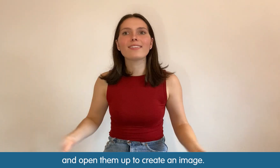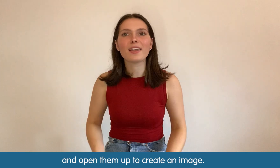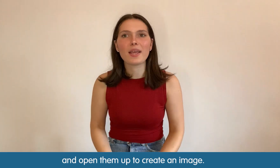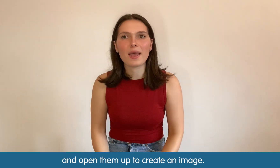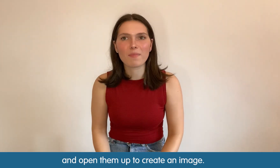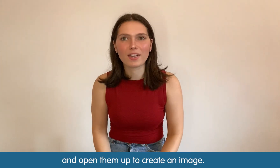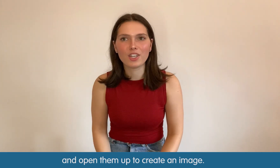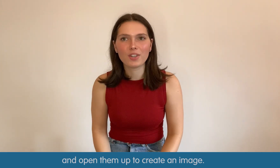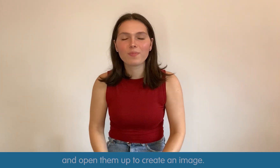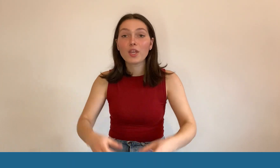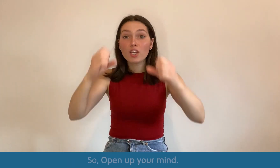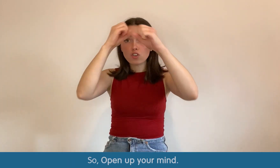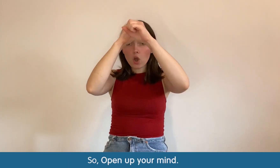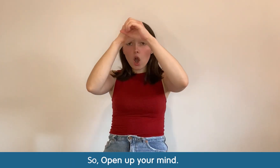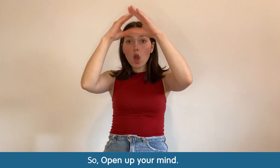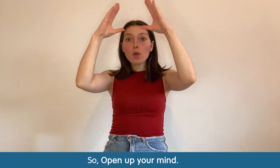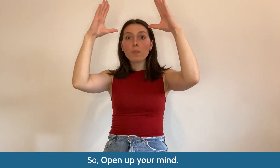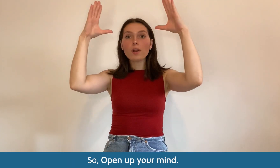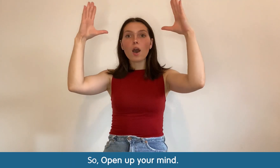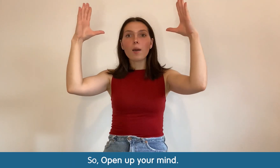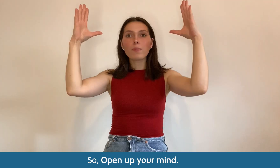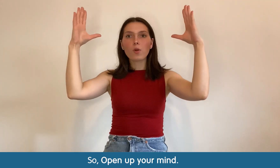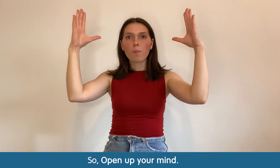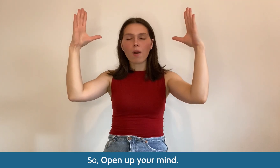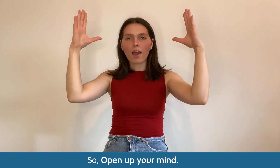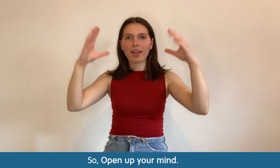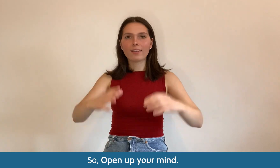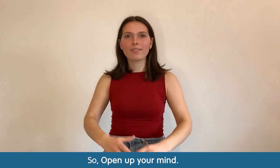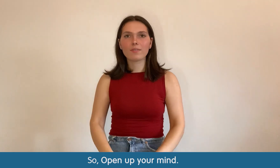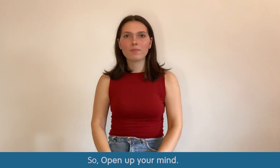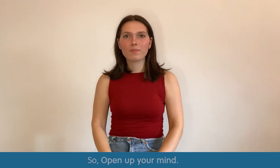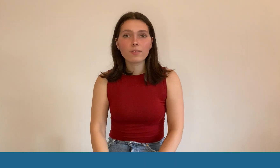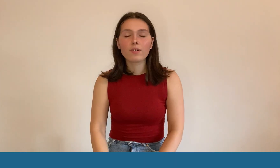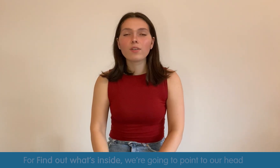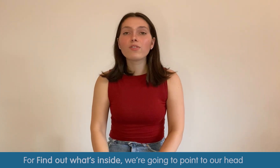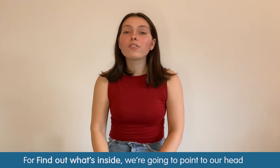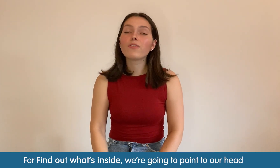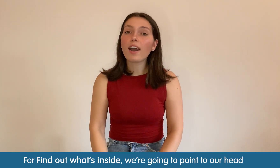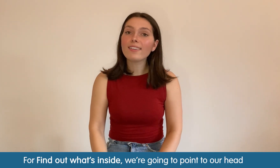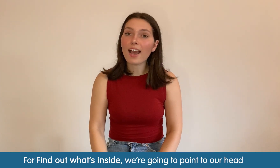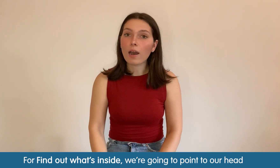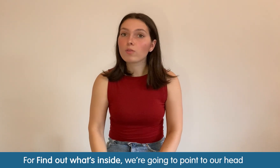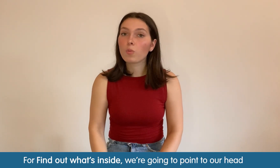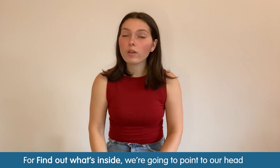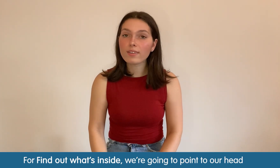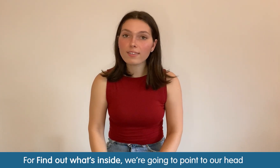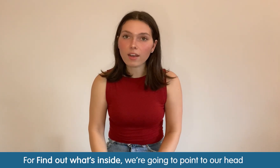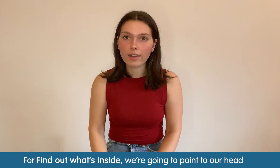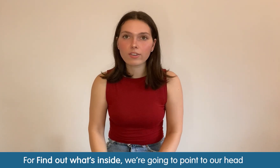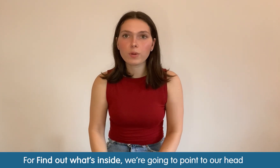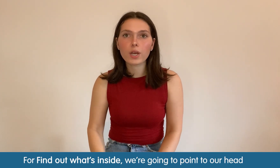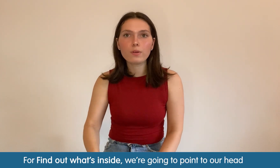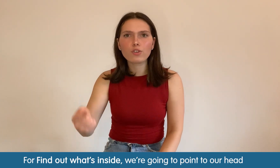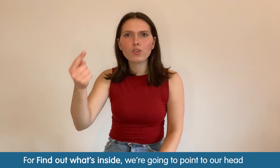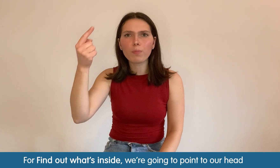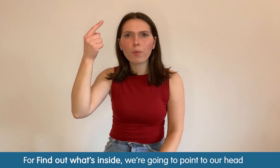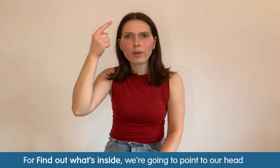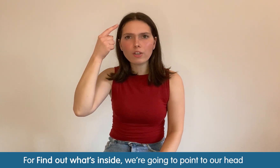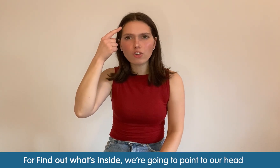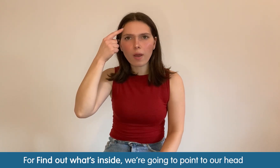an image. So open up your mind. For find out what's inside, we're going to point to our